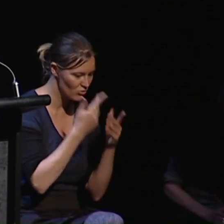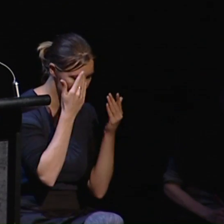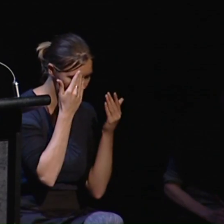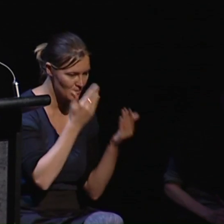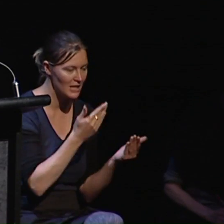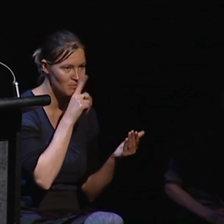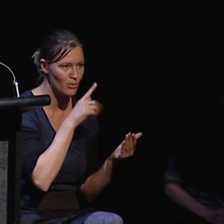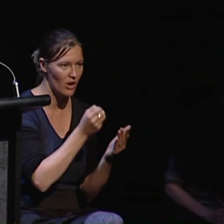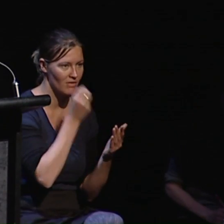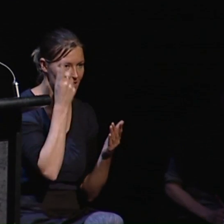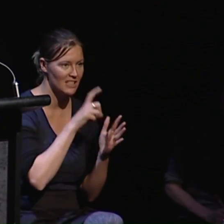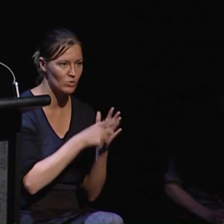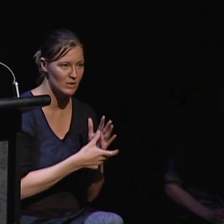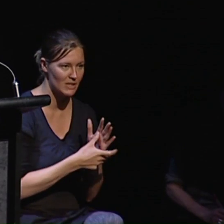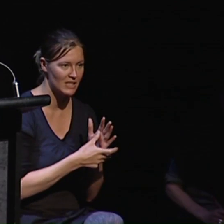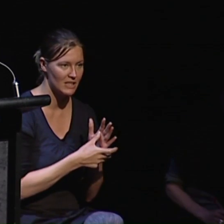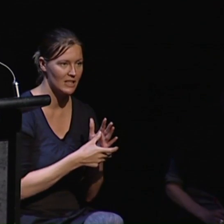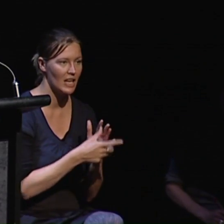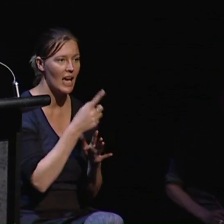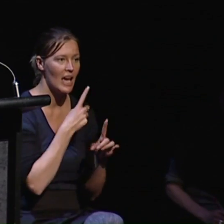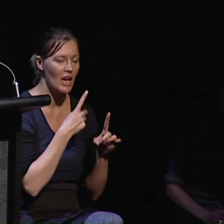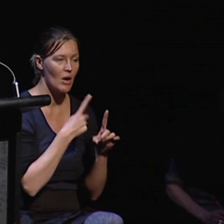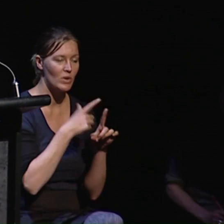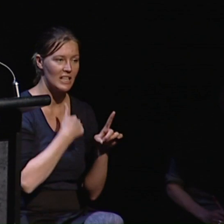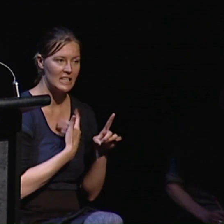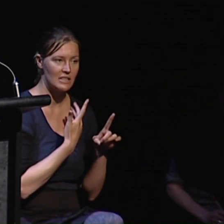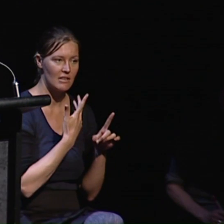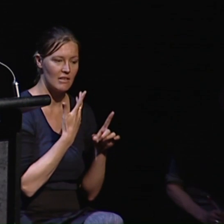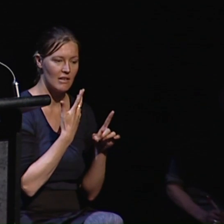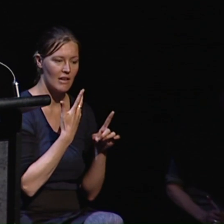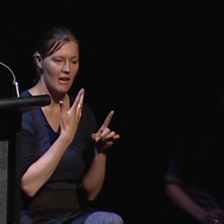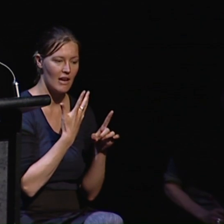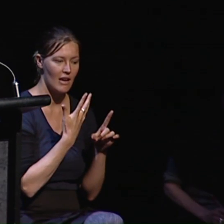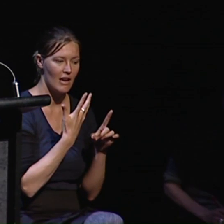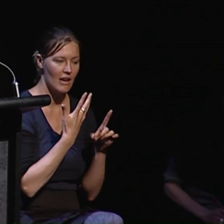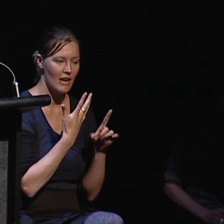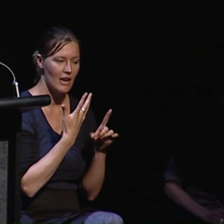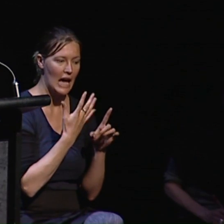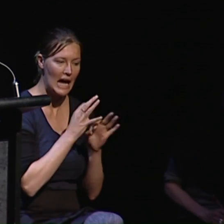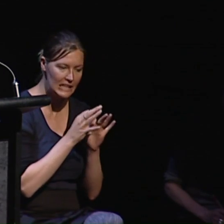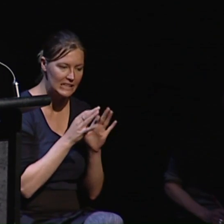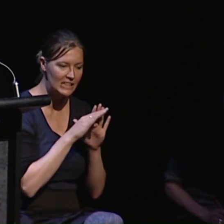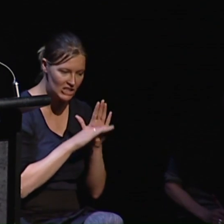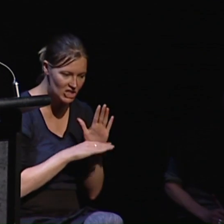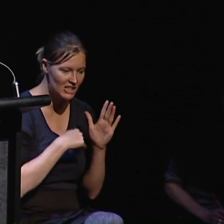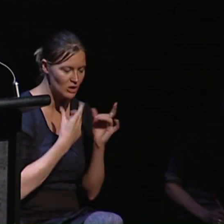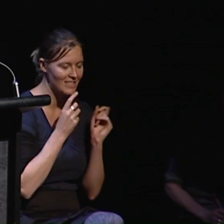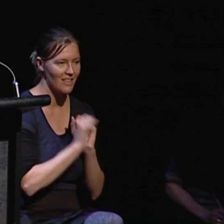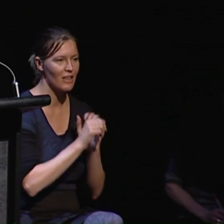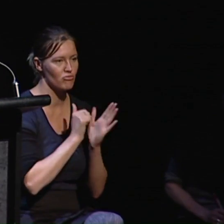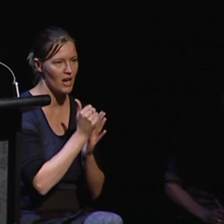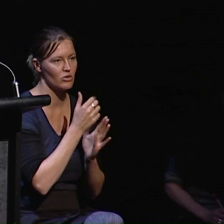people with intellectual disabilities and understand fundamentally, unconditionally, their right to make decisions. And